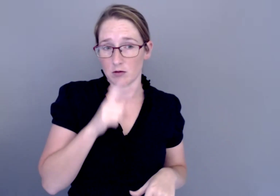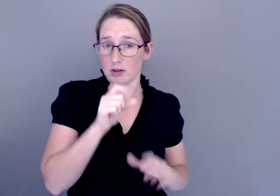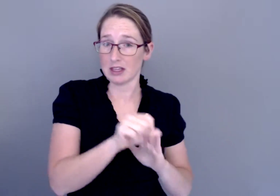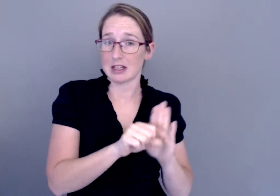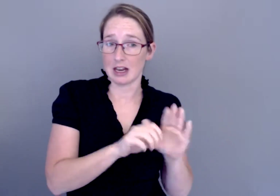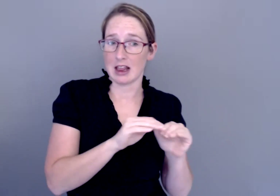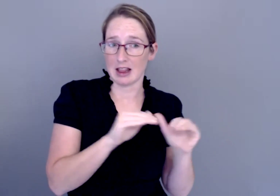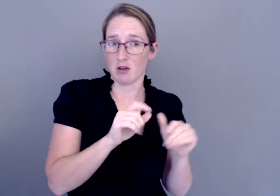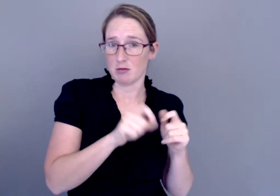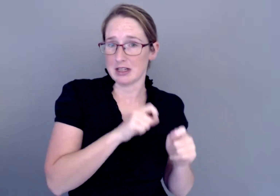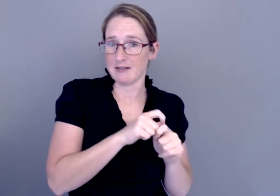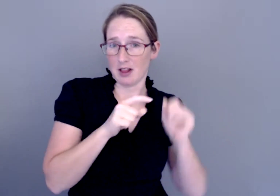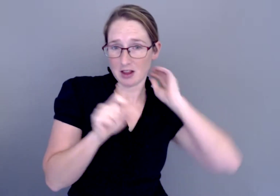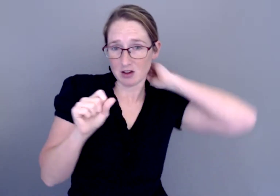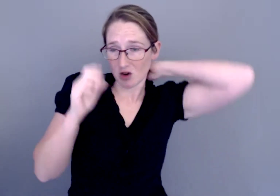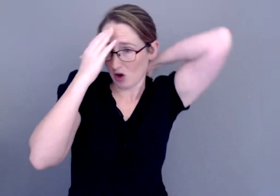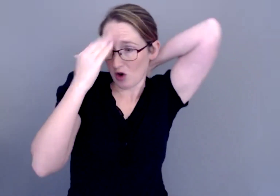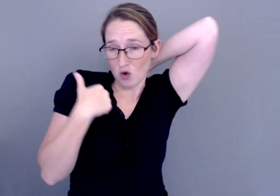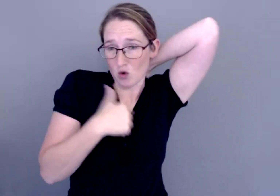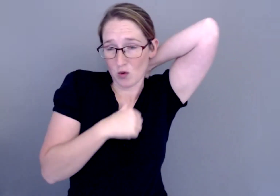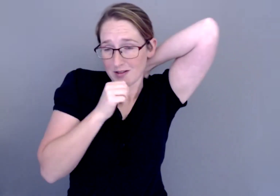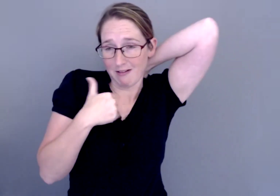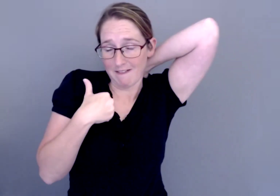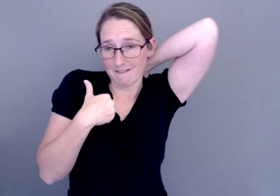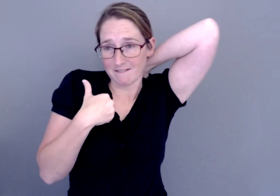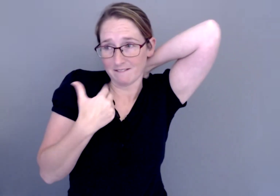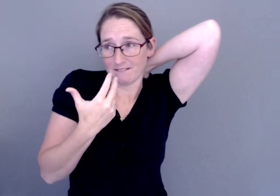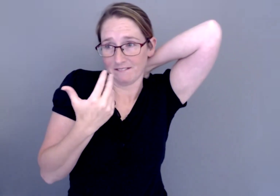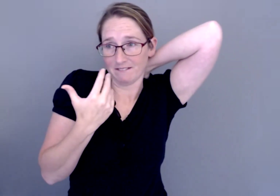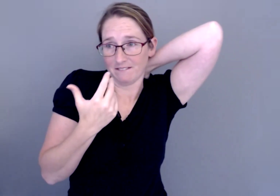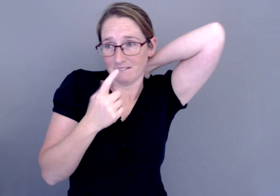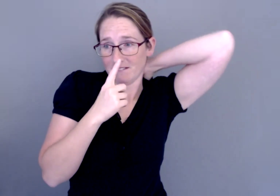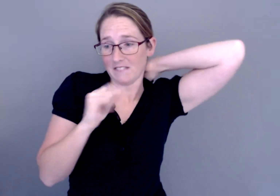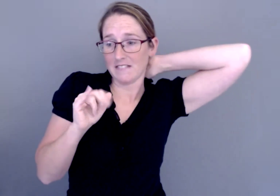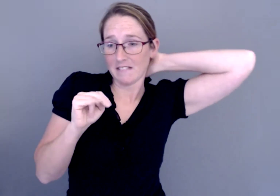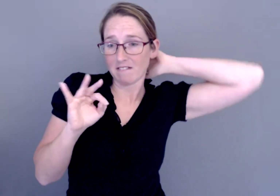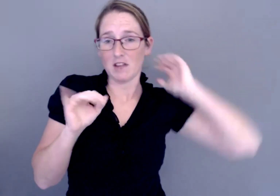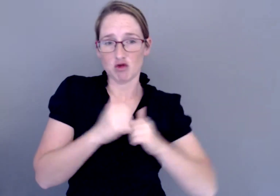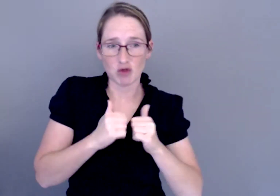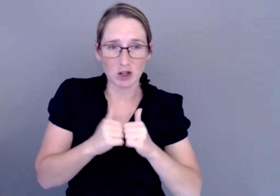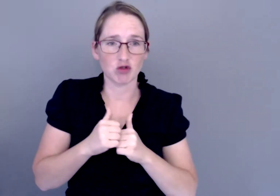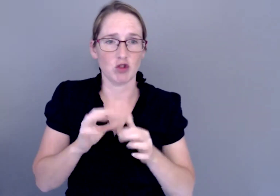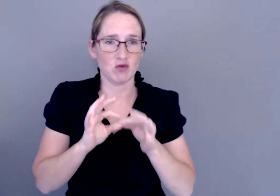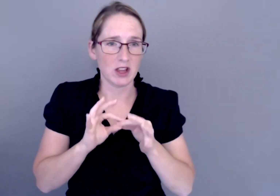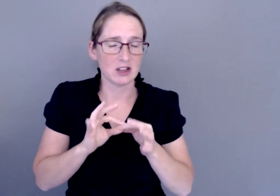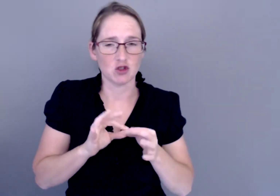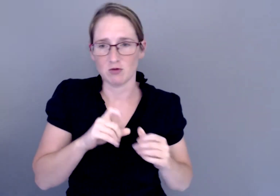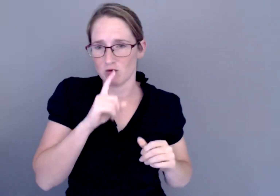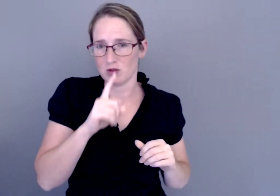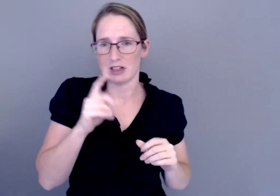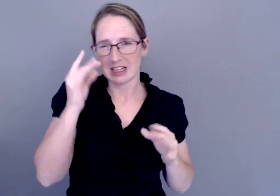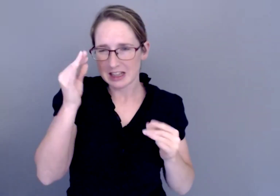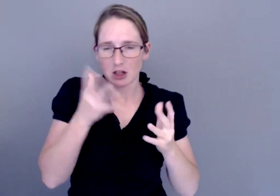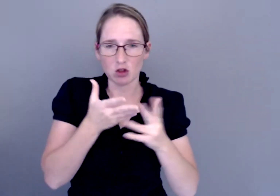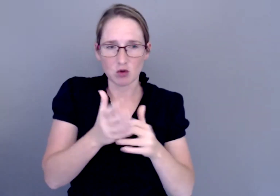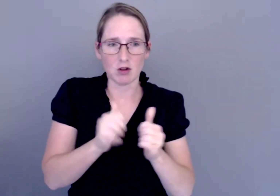level in particular, like we didn't have the infrastructure and the relationships to really think through how